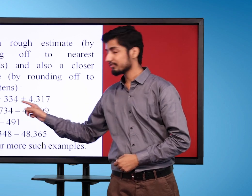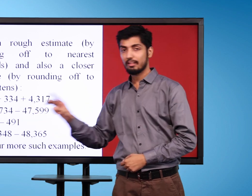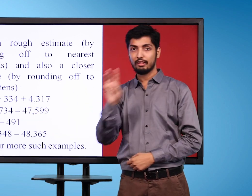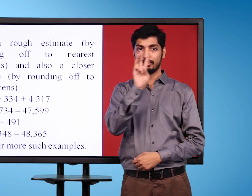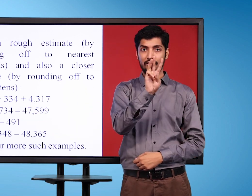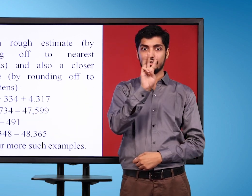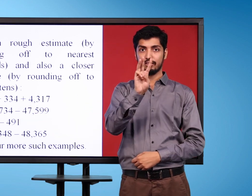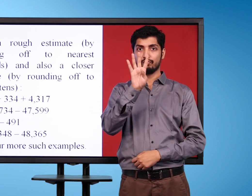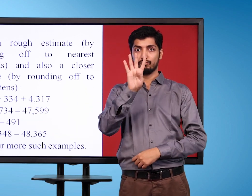4,317.